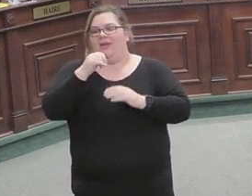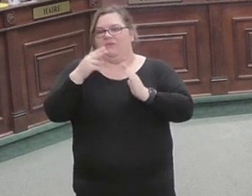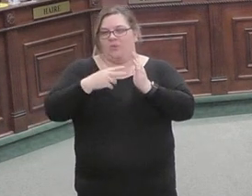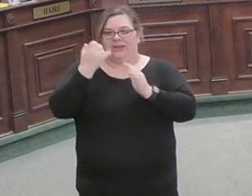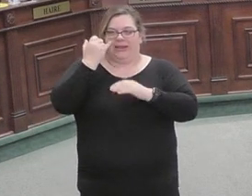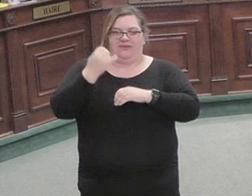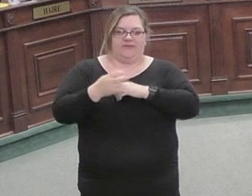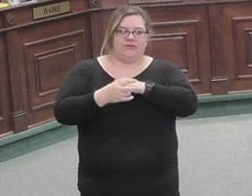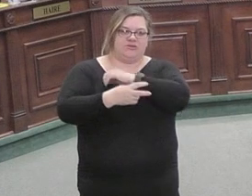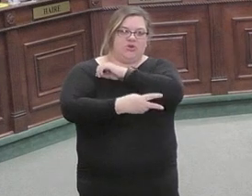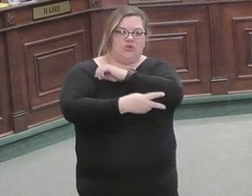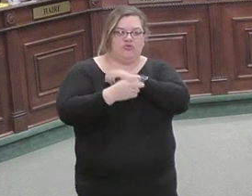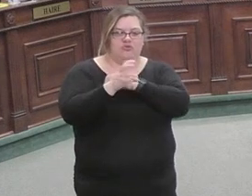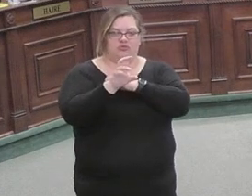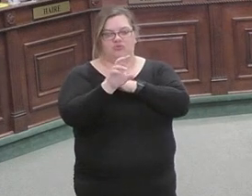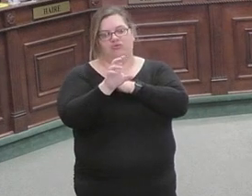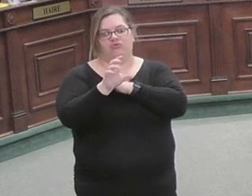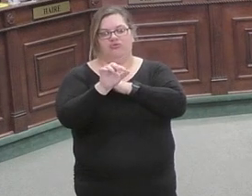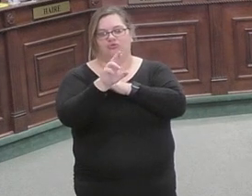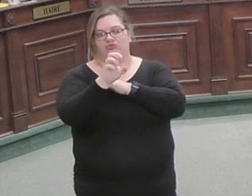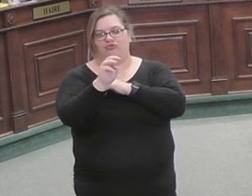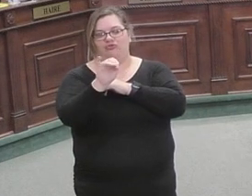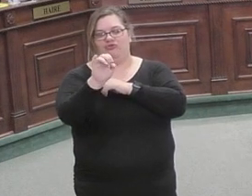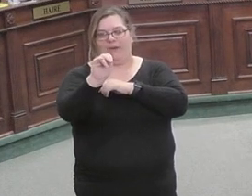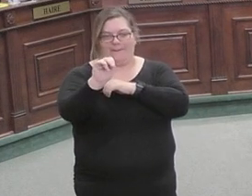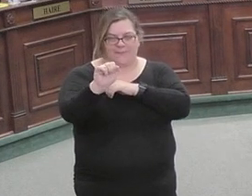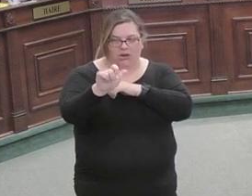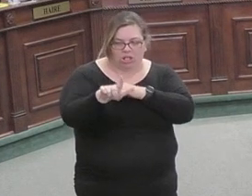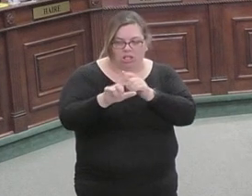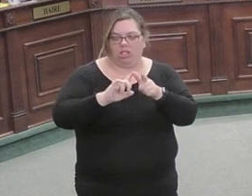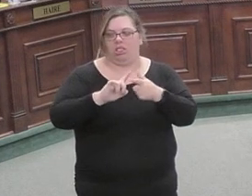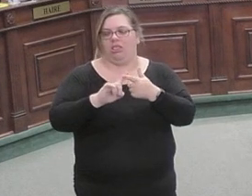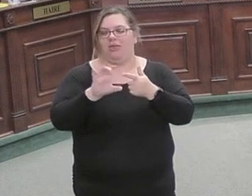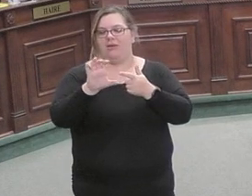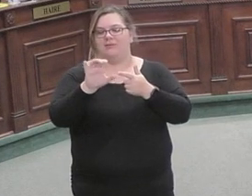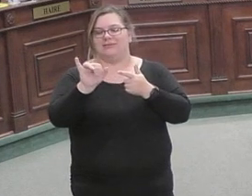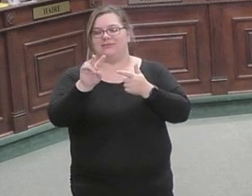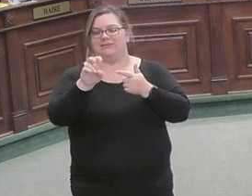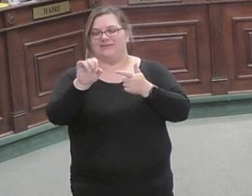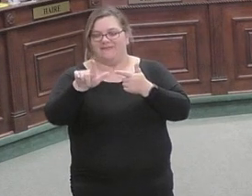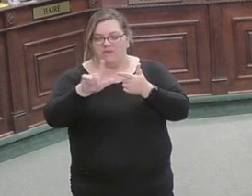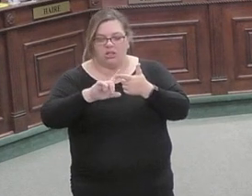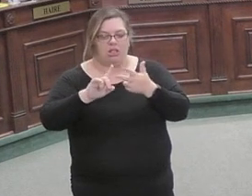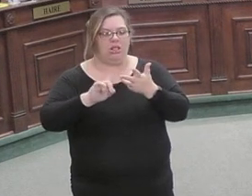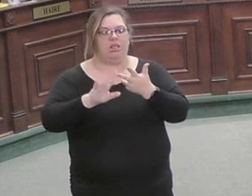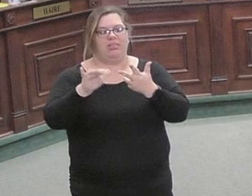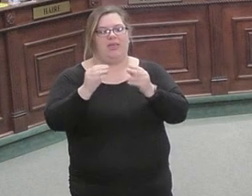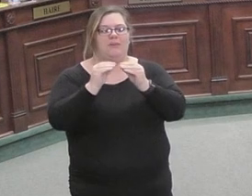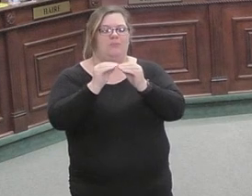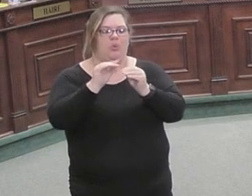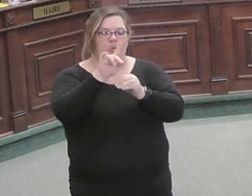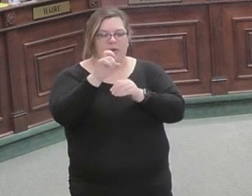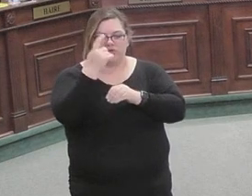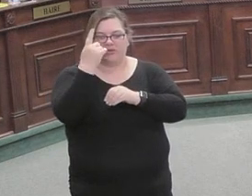criminal, it's a civil penalty, or both. I'm not sure. That may be a question for the city attorney or the police chief. I'm not sure.